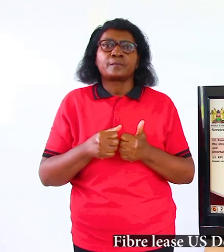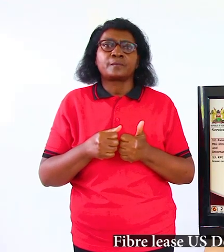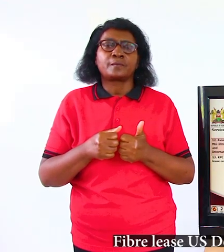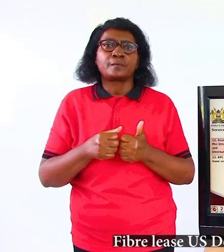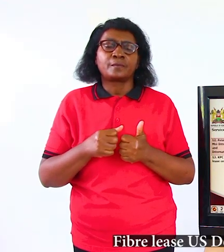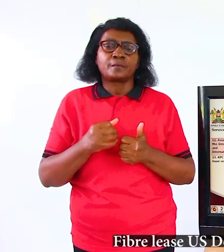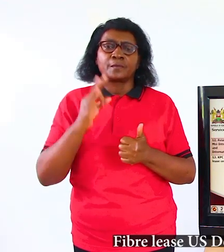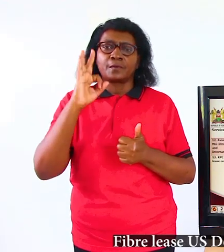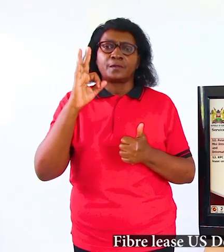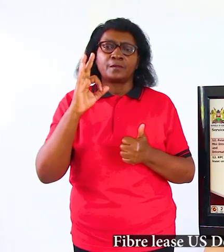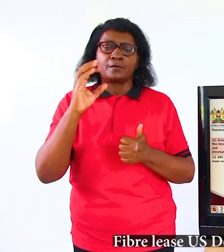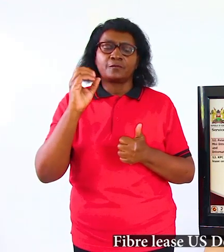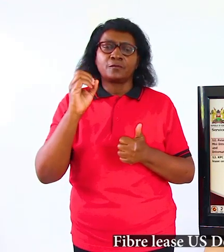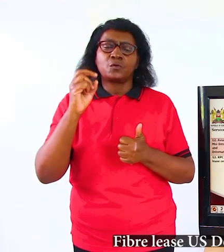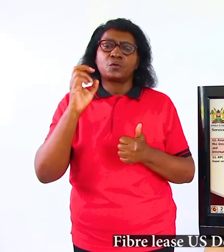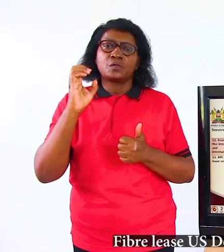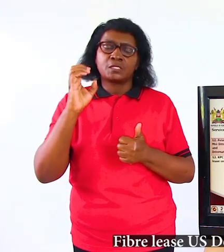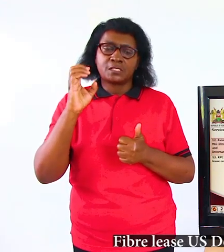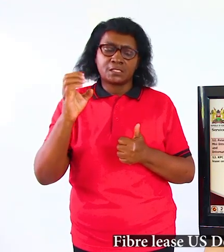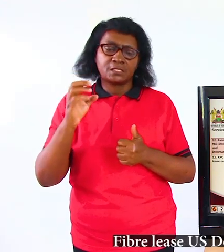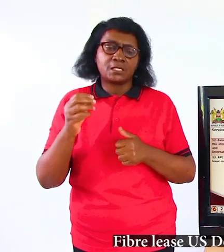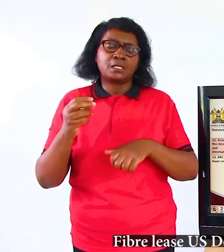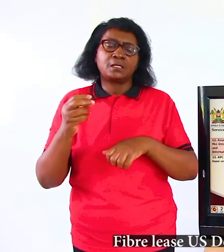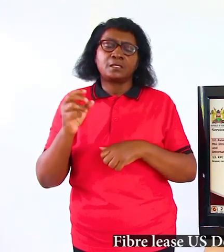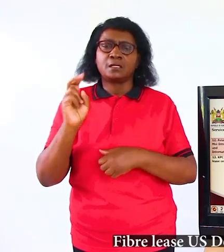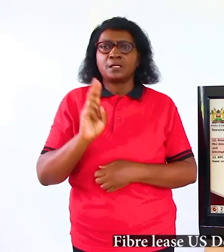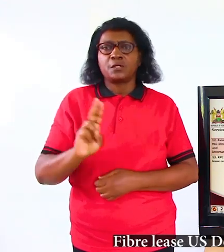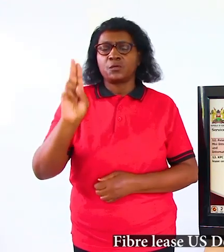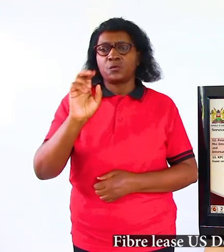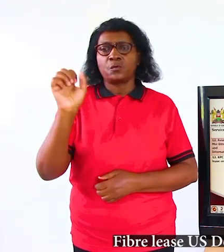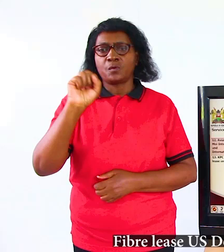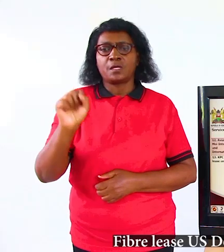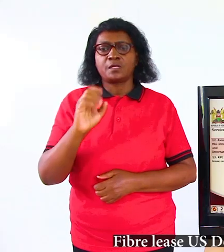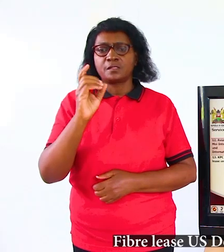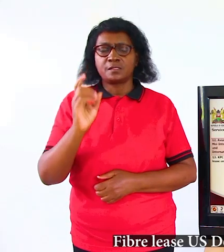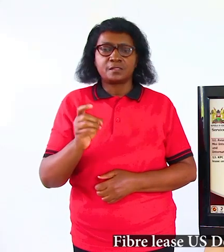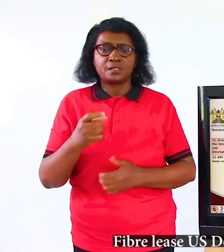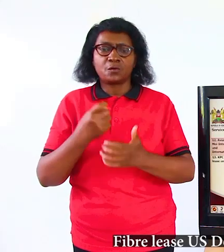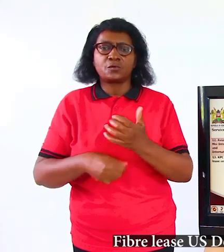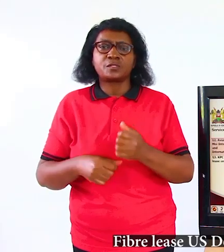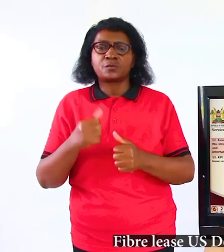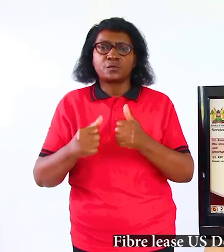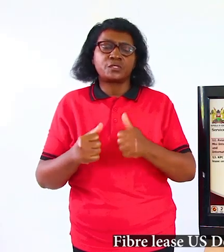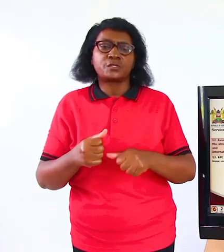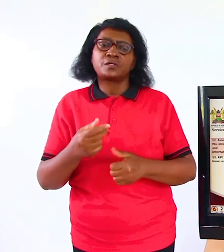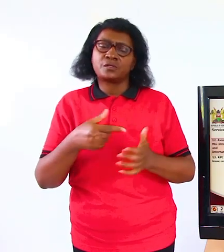fiber lease US dollars 22 per core per kilometer.